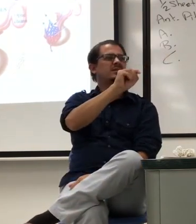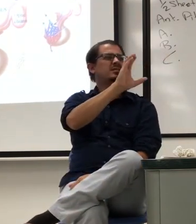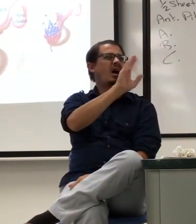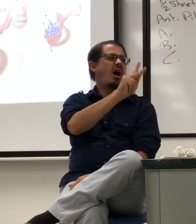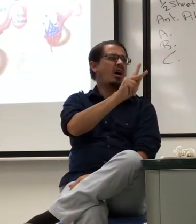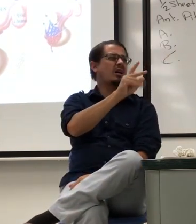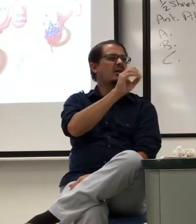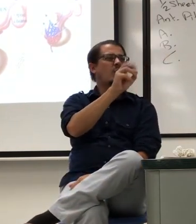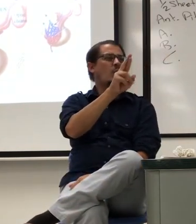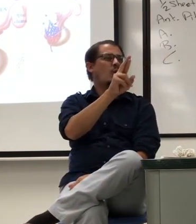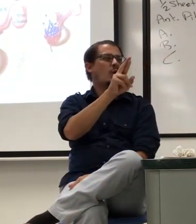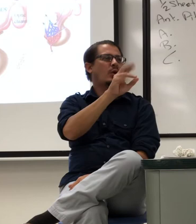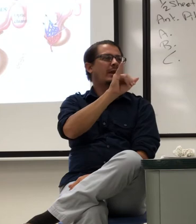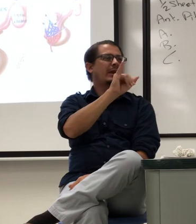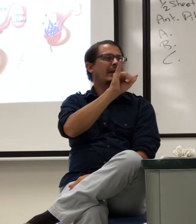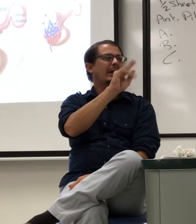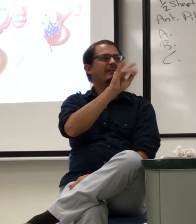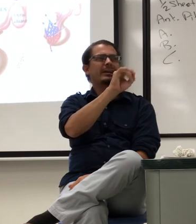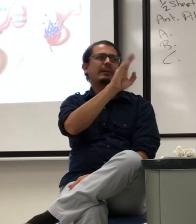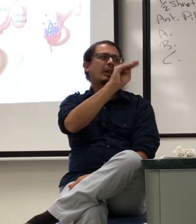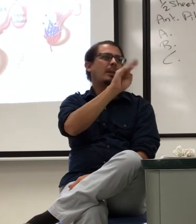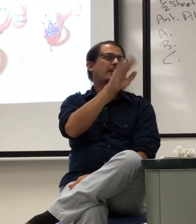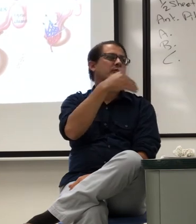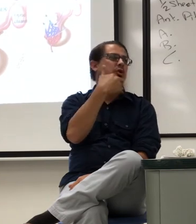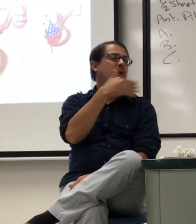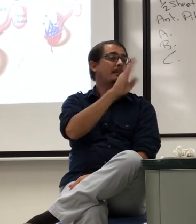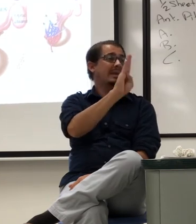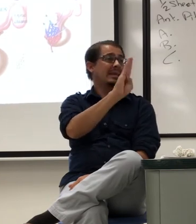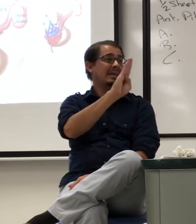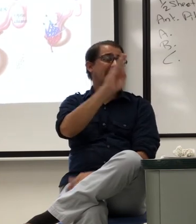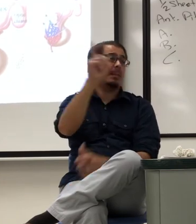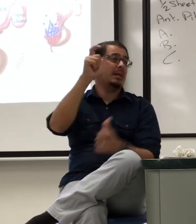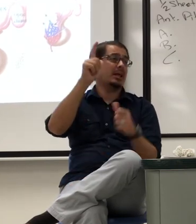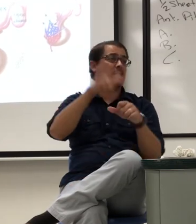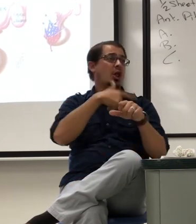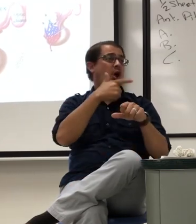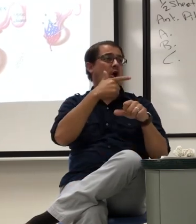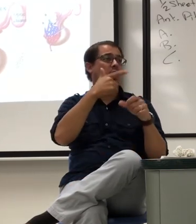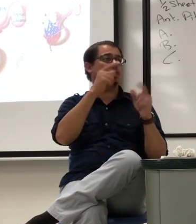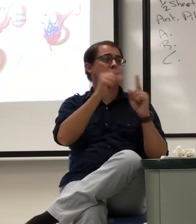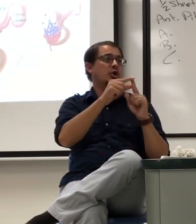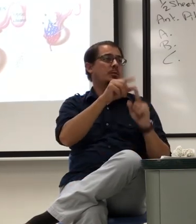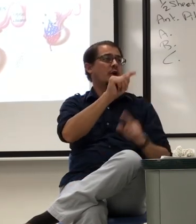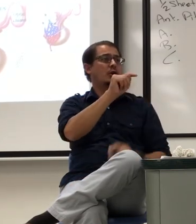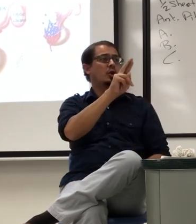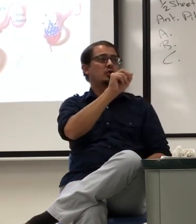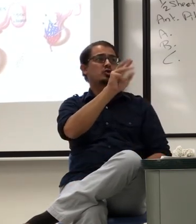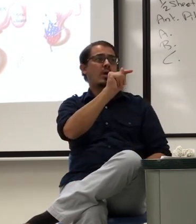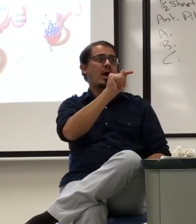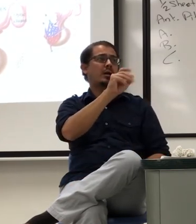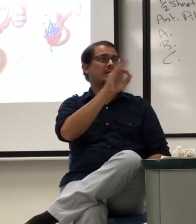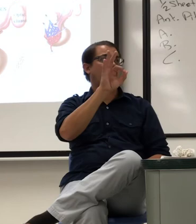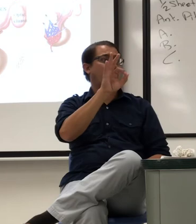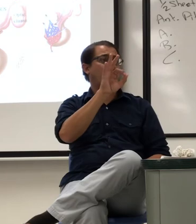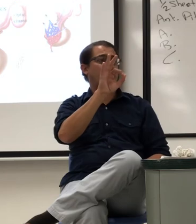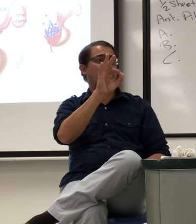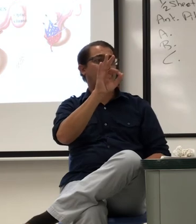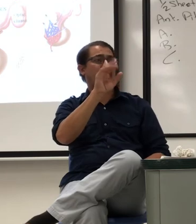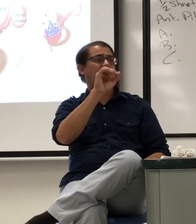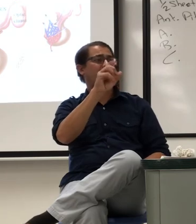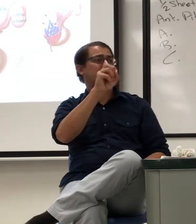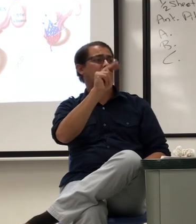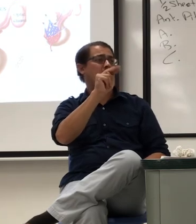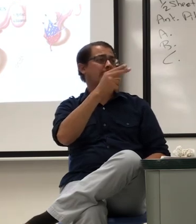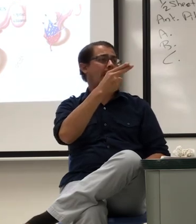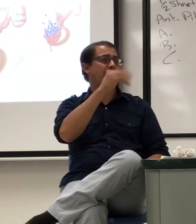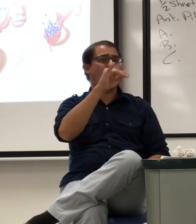good. B is that big long term I wrote, a tract of axons, hypothalamic, hypophyseal